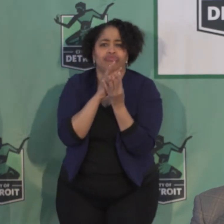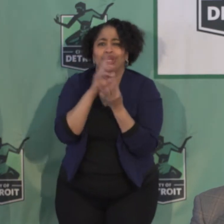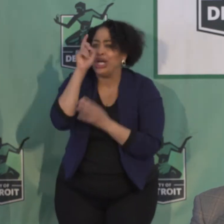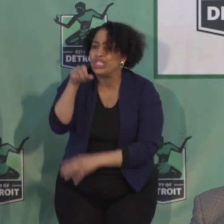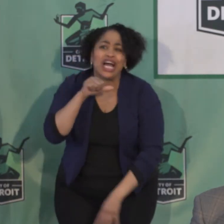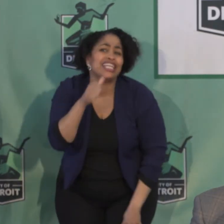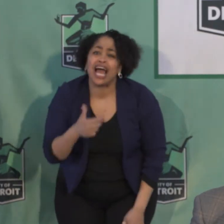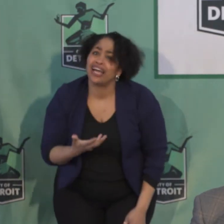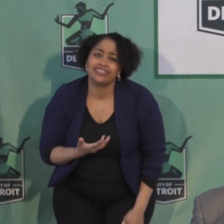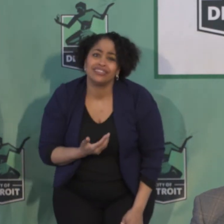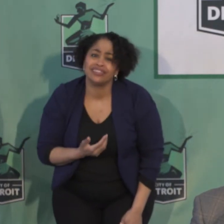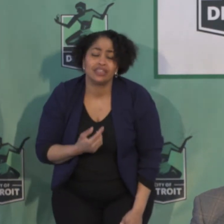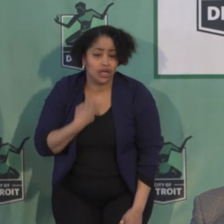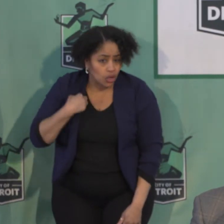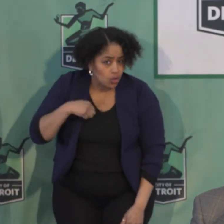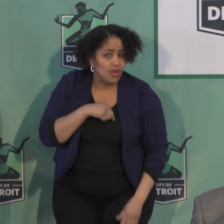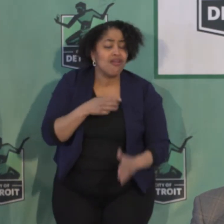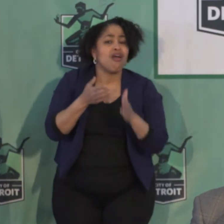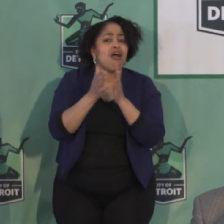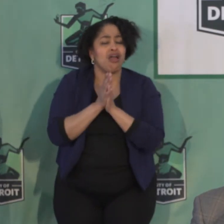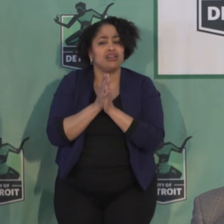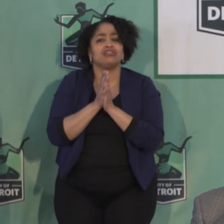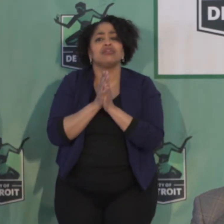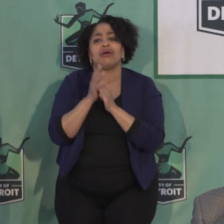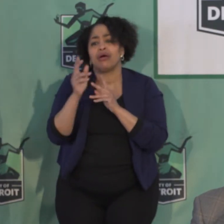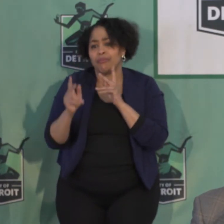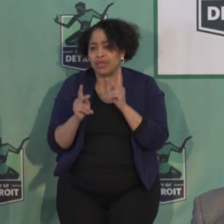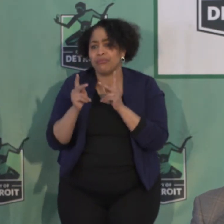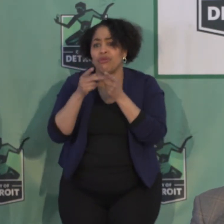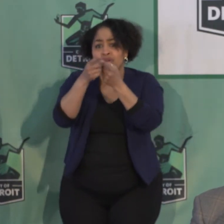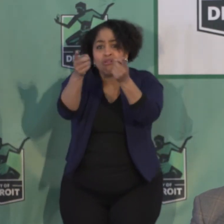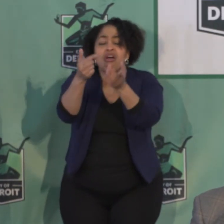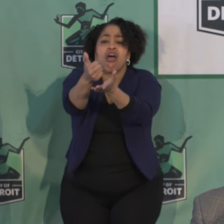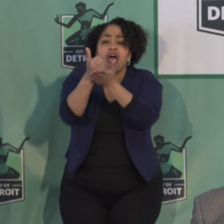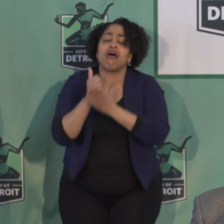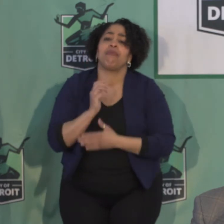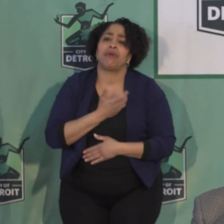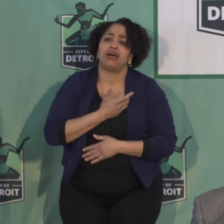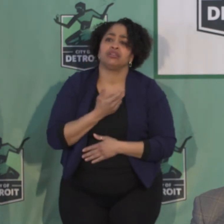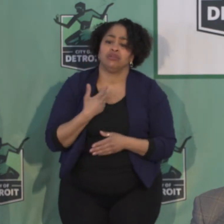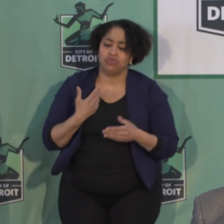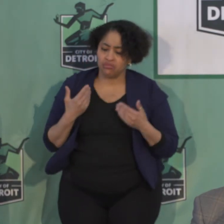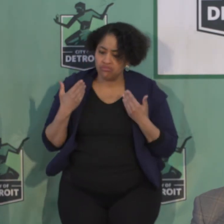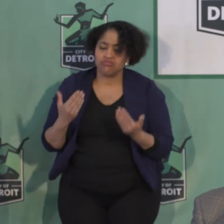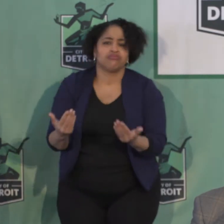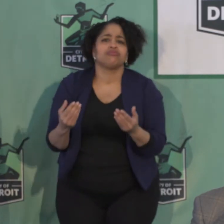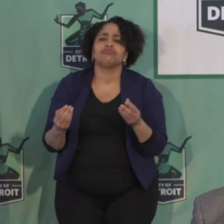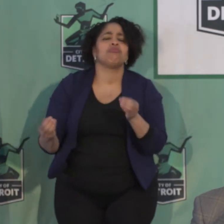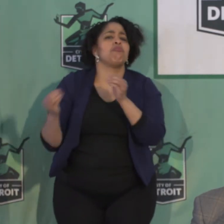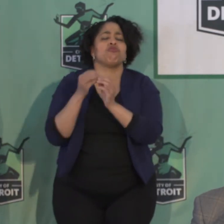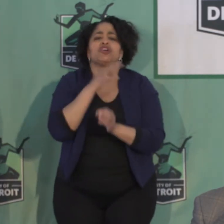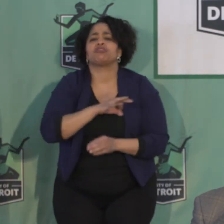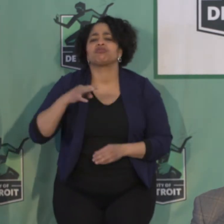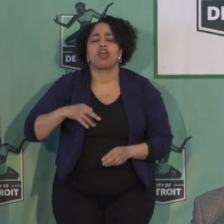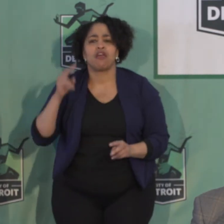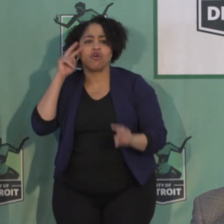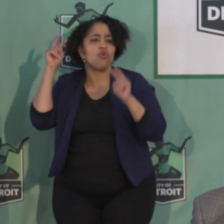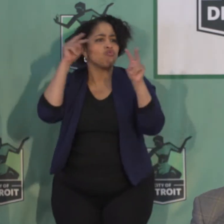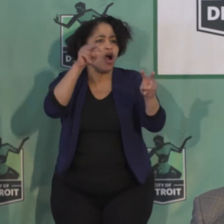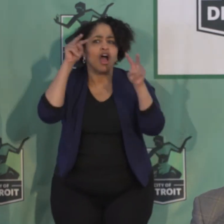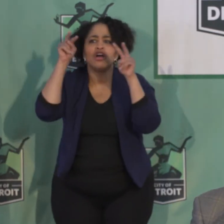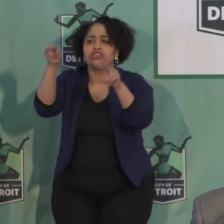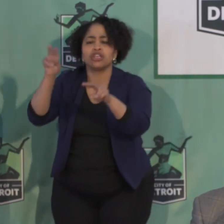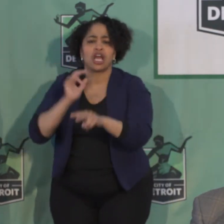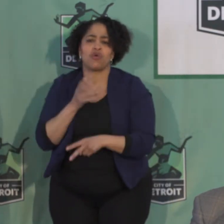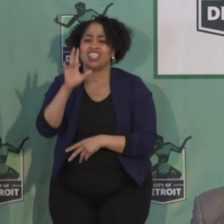so we are asking the citizens of this city to help us. We're putting extra staff in the Real-Time Crime Center. We'll be watching our 700